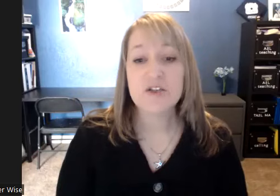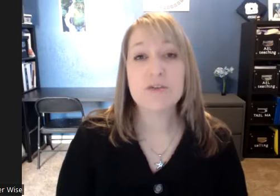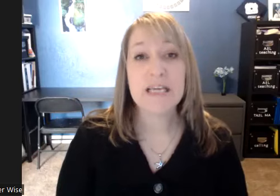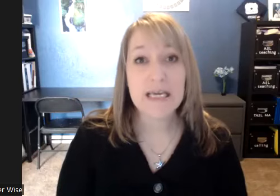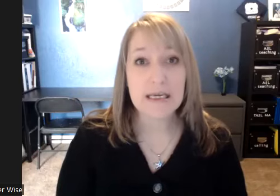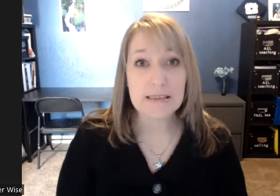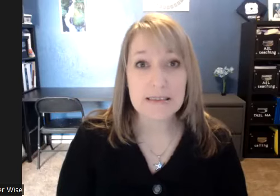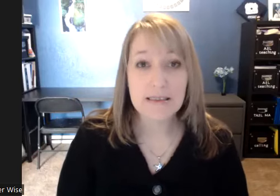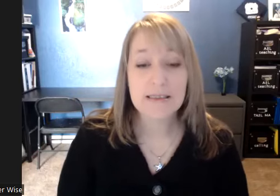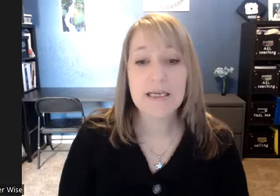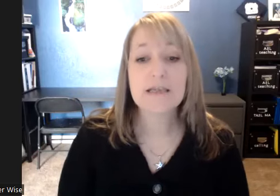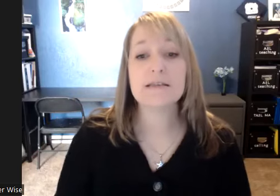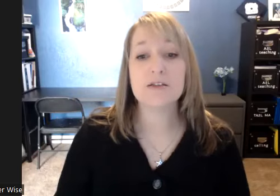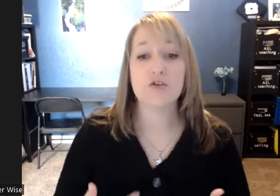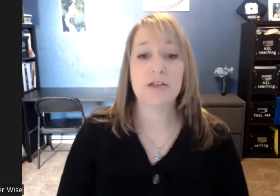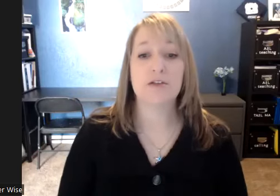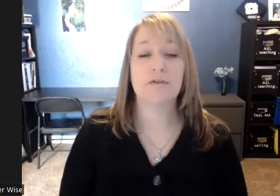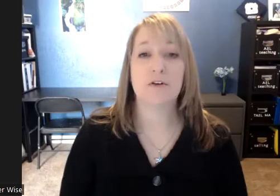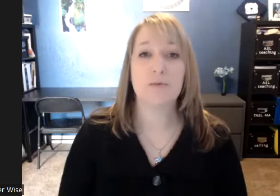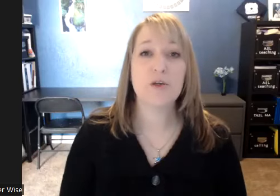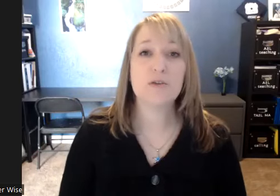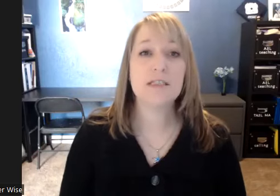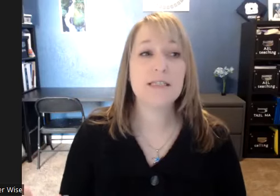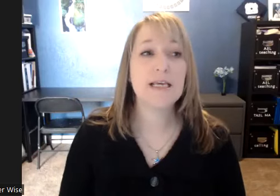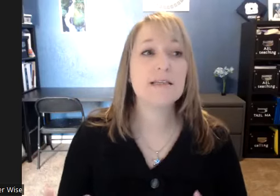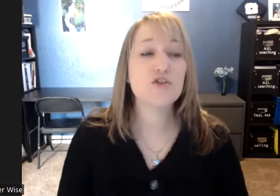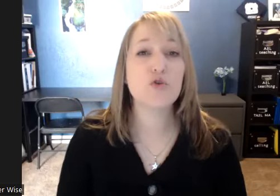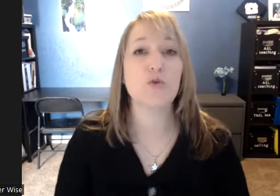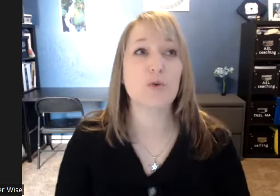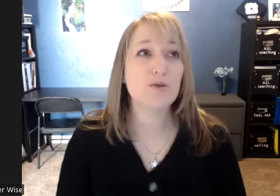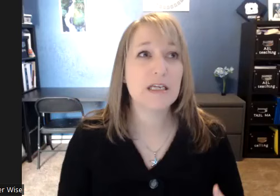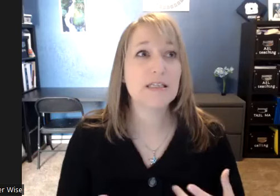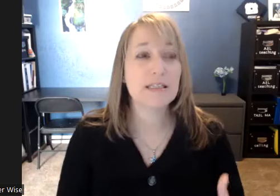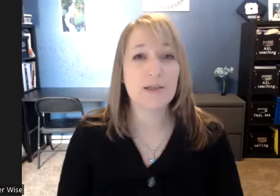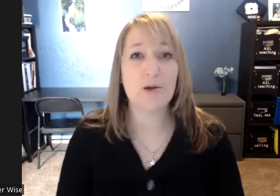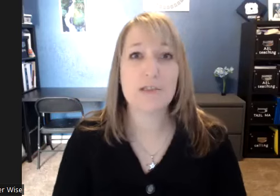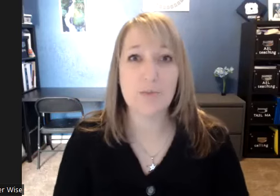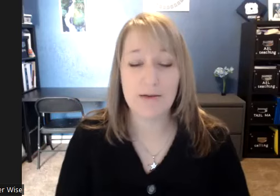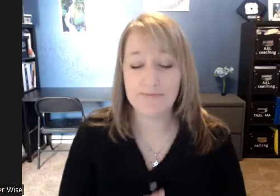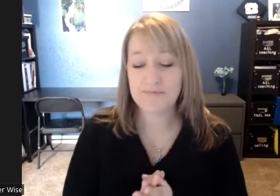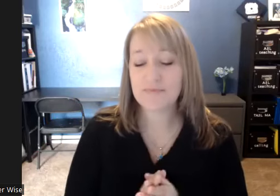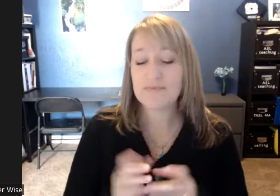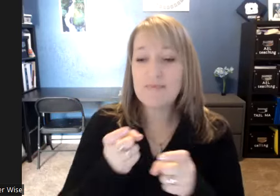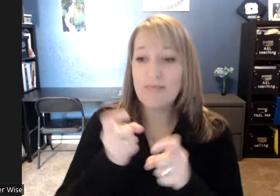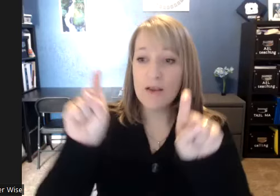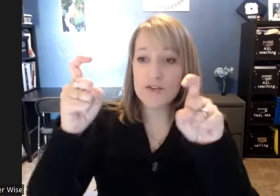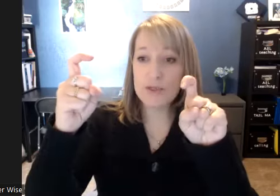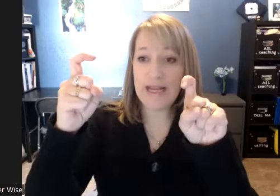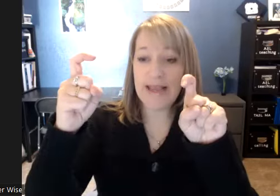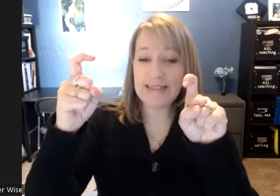To tease. Tease is a directional verb. You tease you tease, someone. So you want X